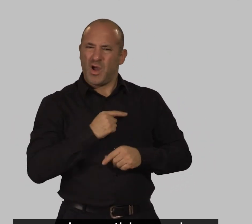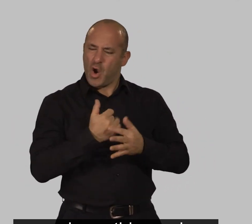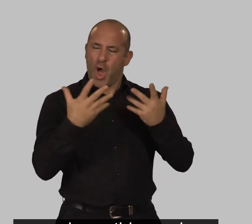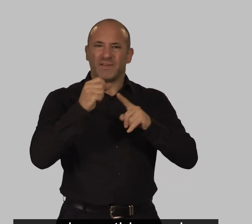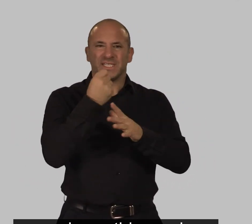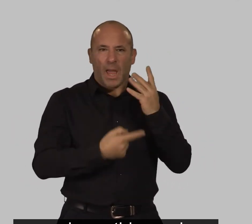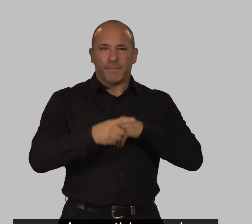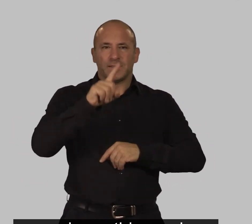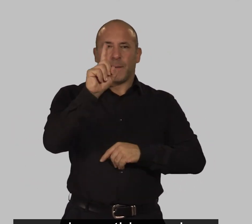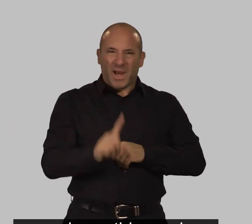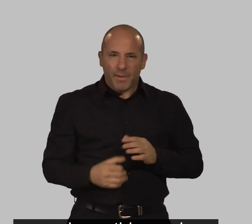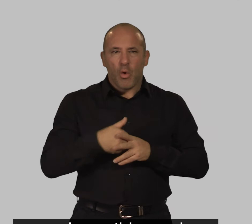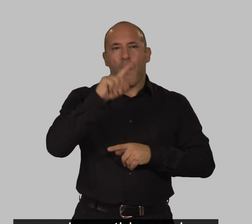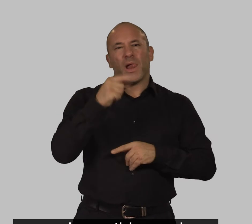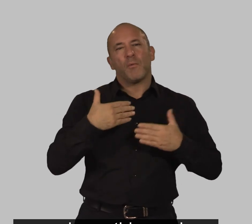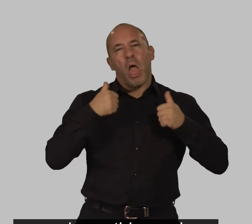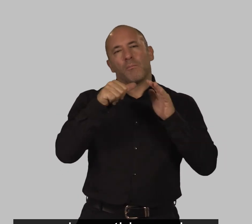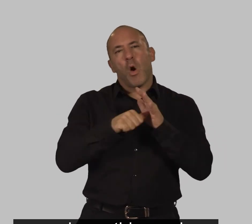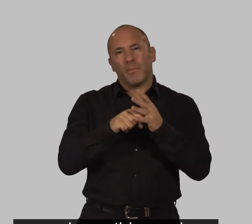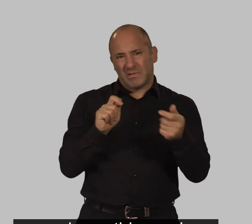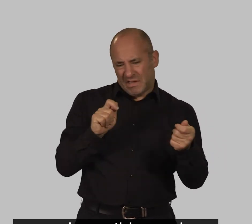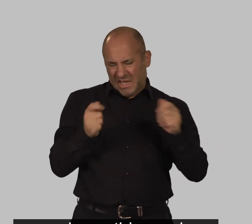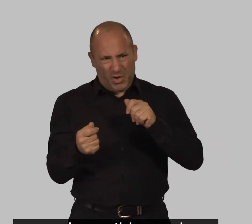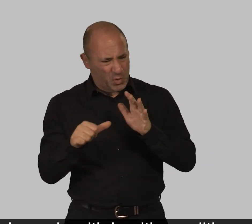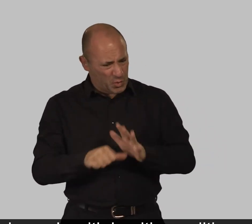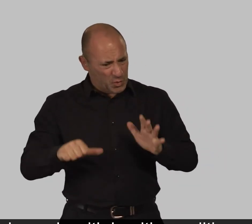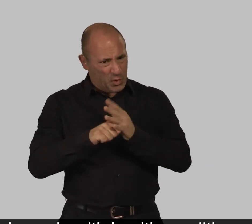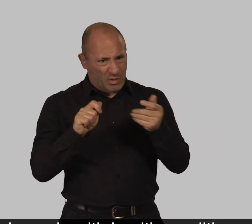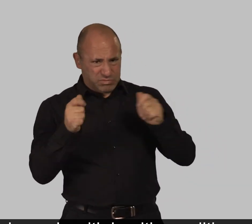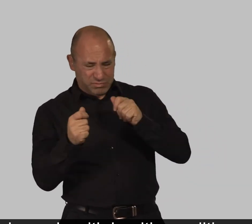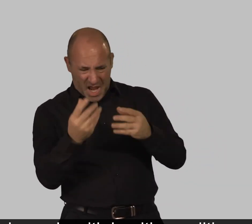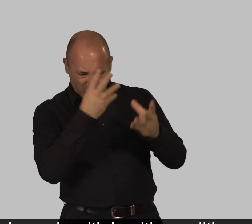be a hard time for disabled people and people with health conditions.